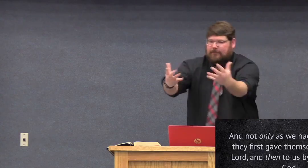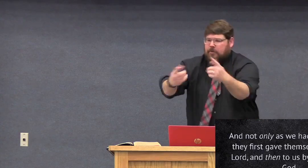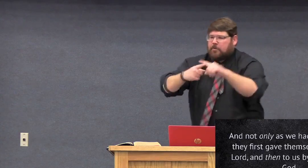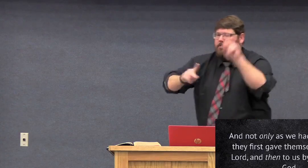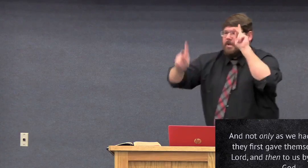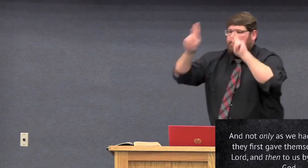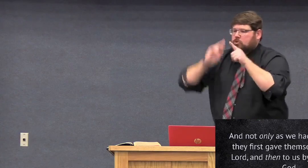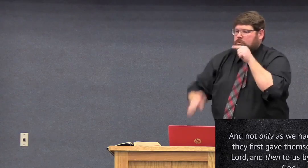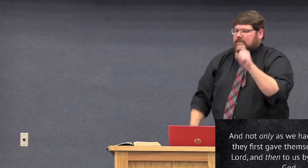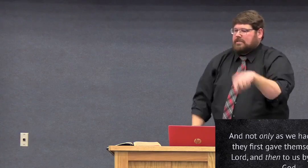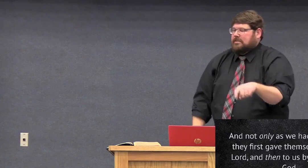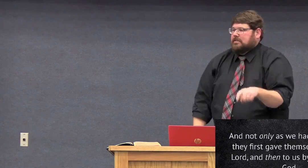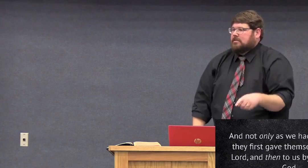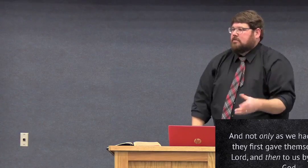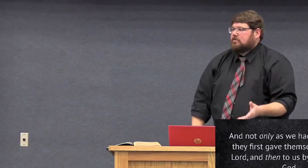lazy, but